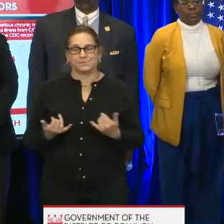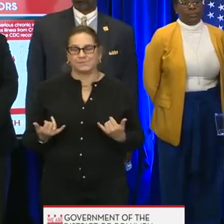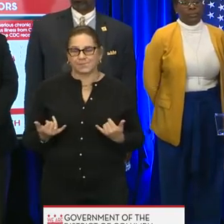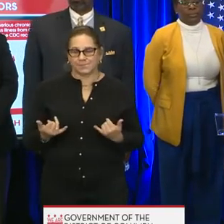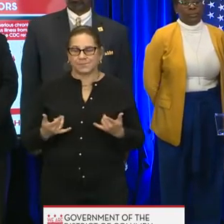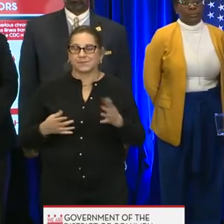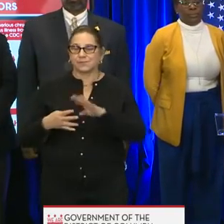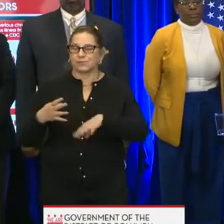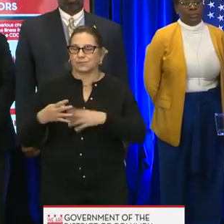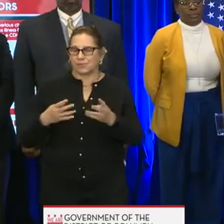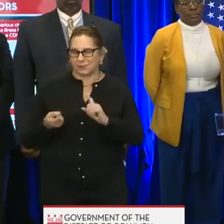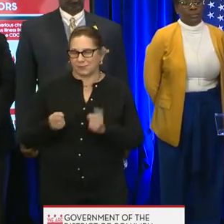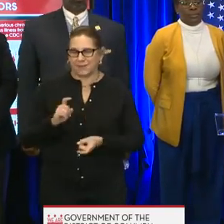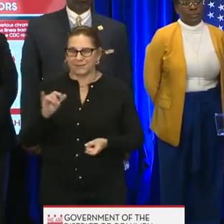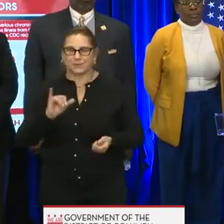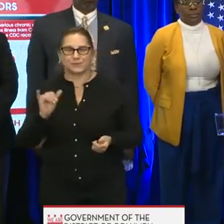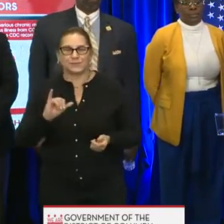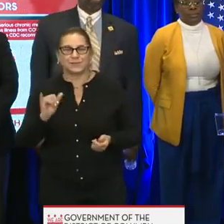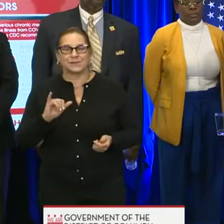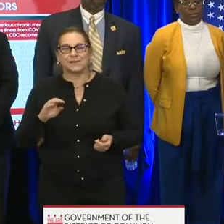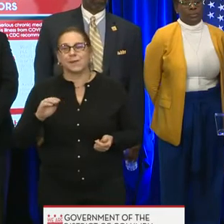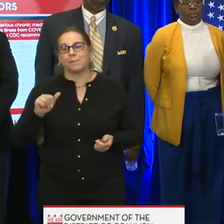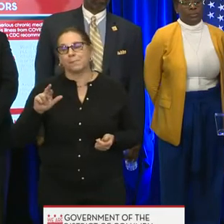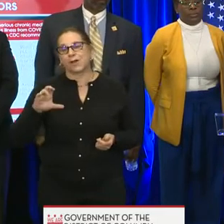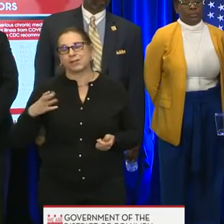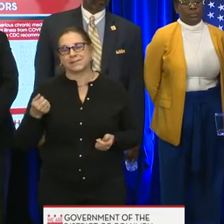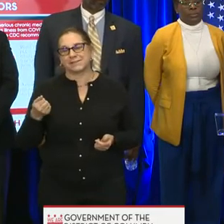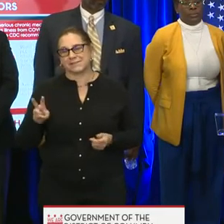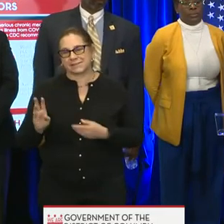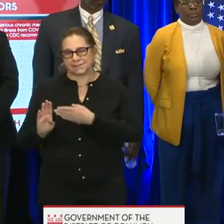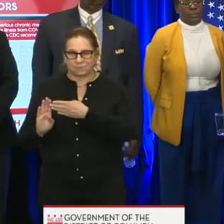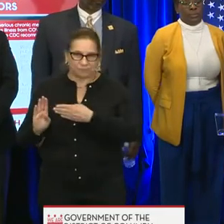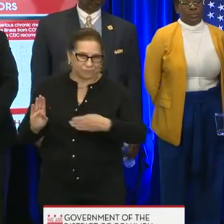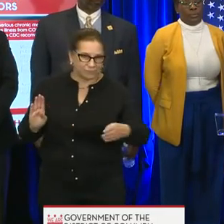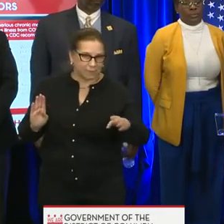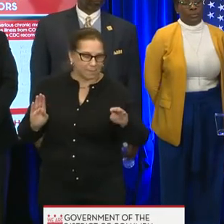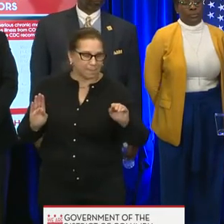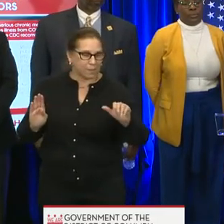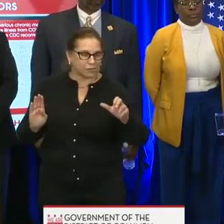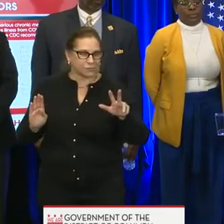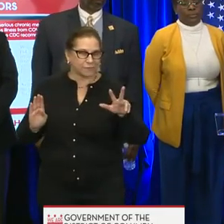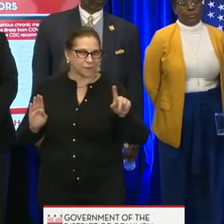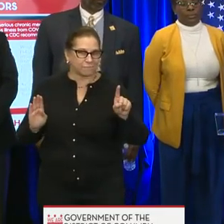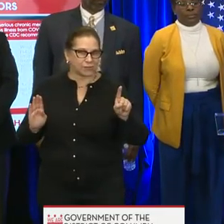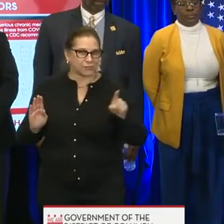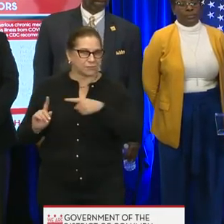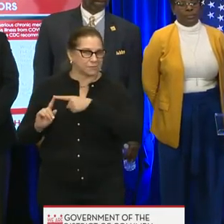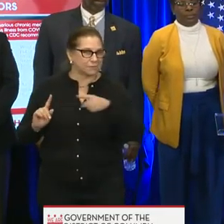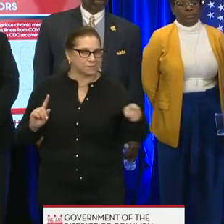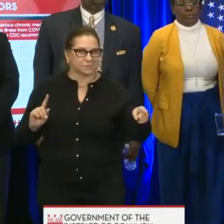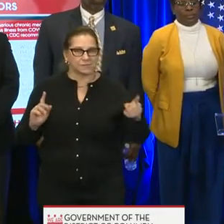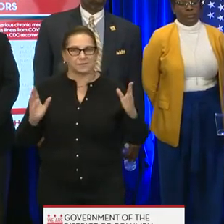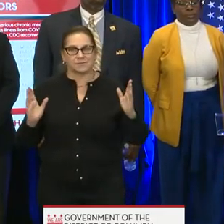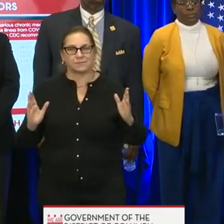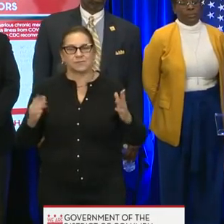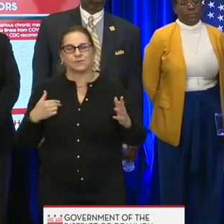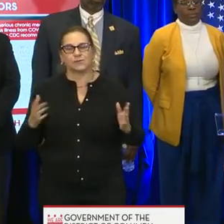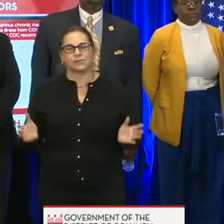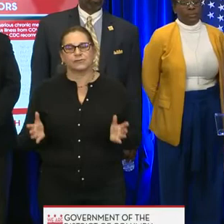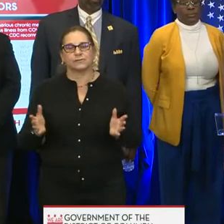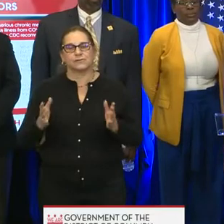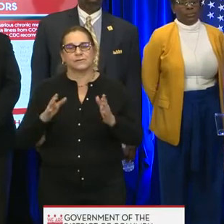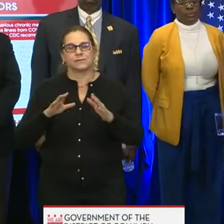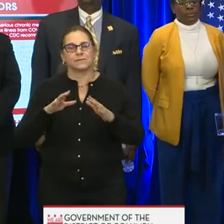also begin on March the 16th through March the 31st. We are also encouraging child care facilities to follow